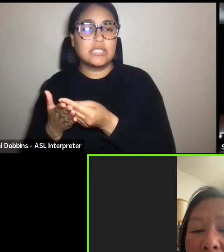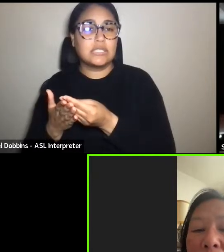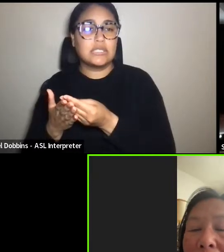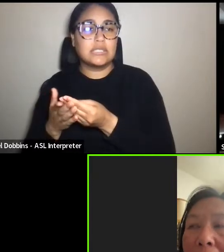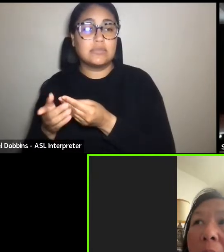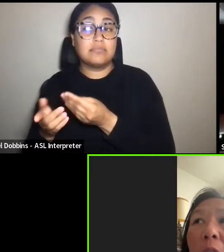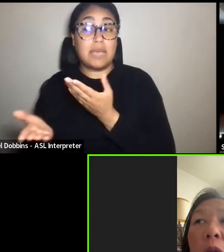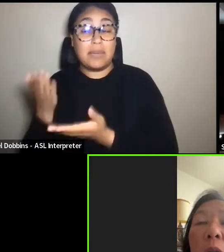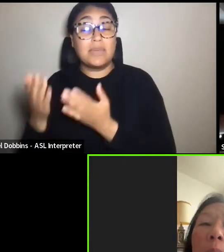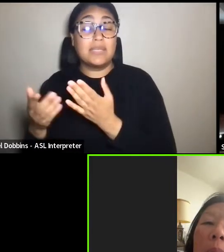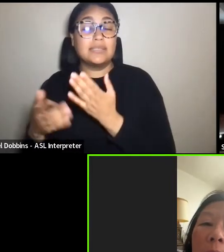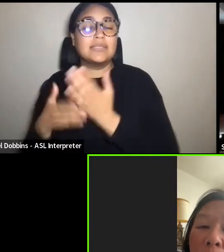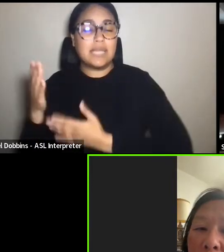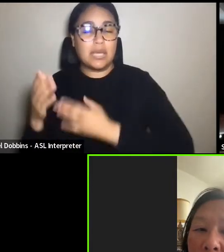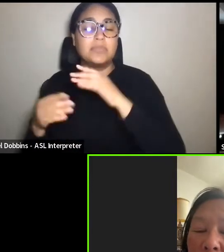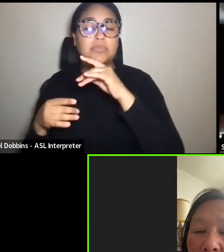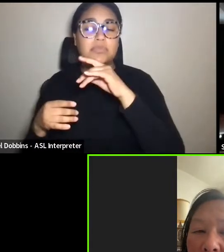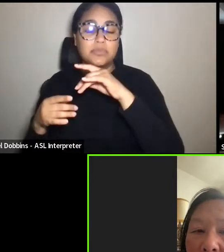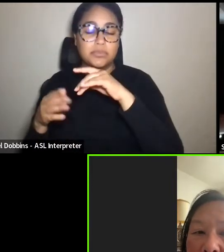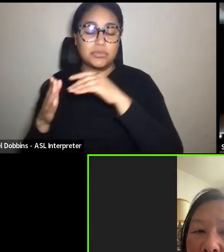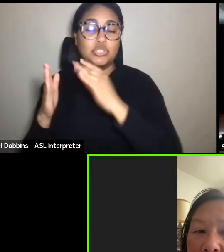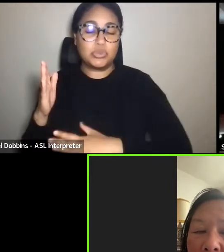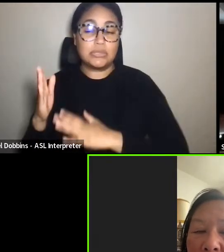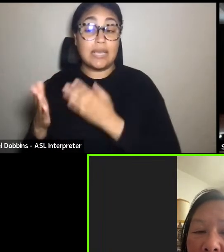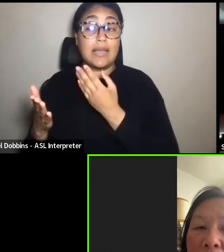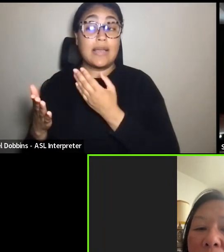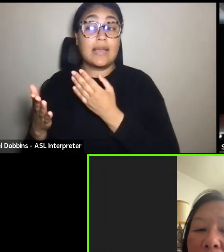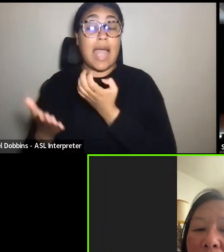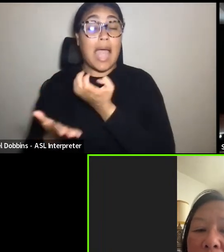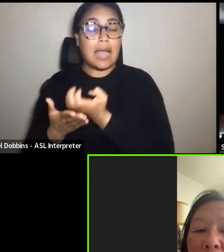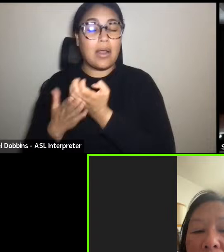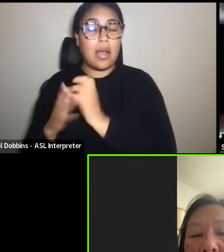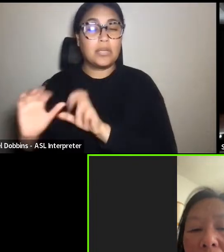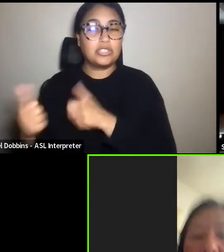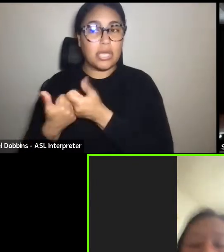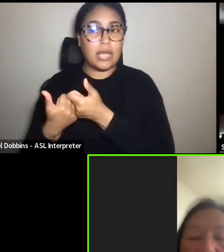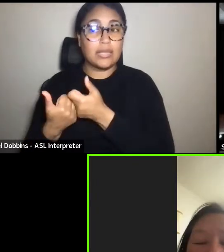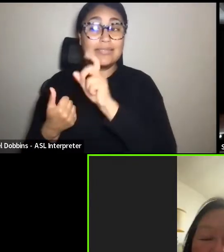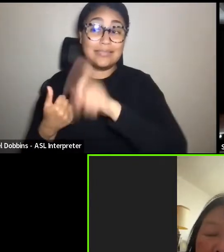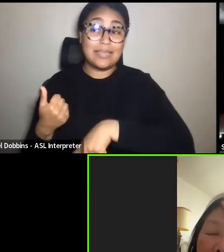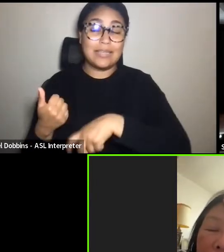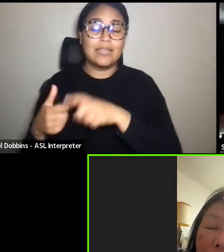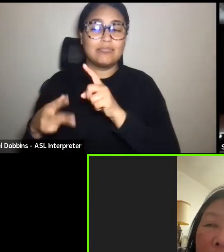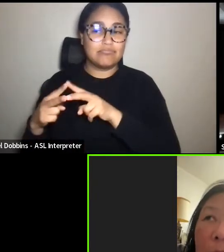challenged may need that Chromebook or also the hotspot.